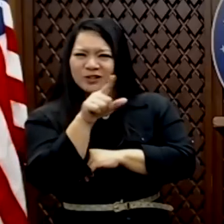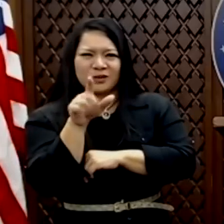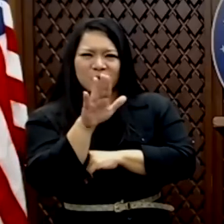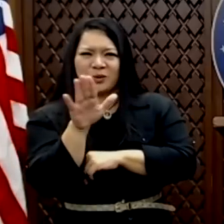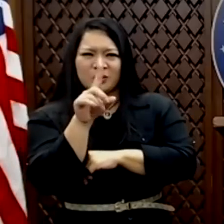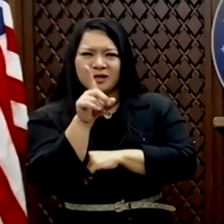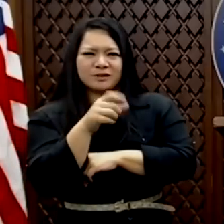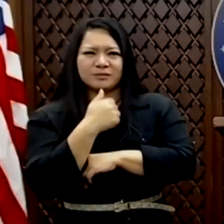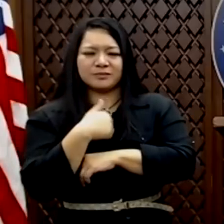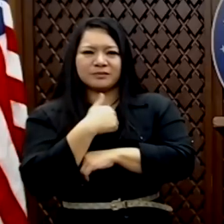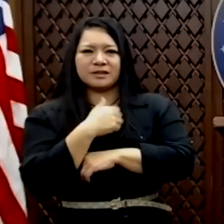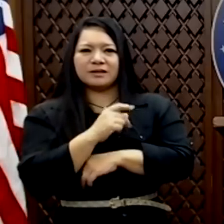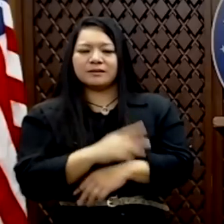question.